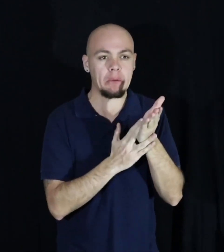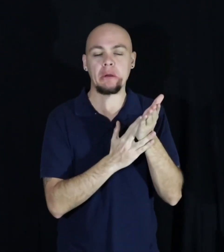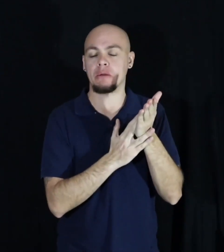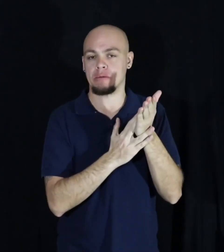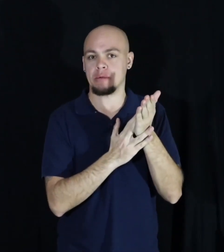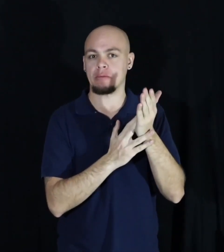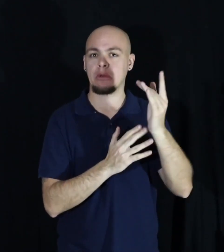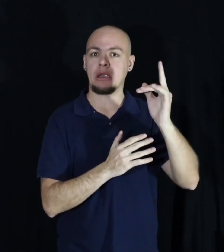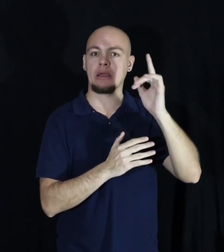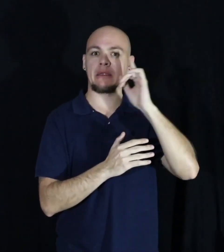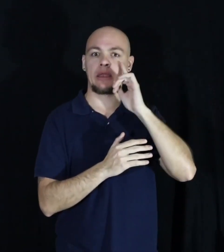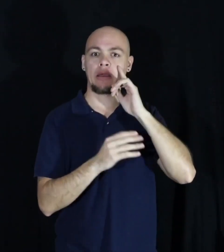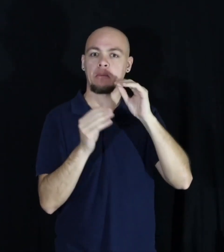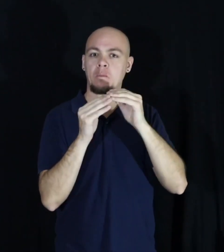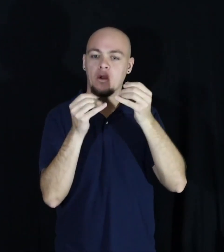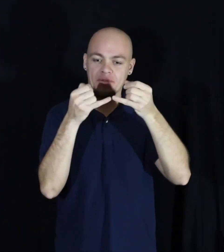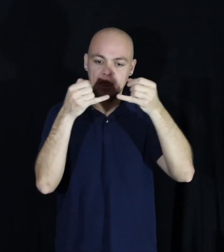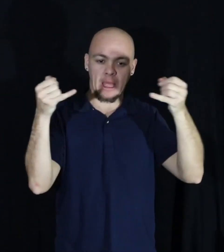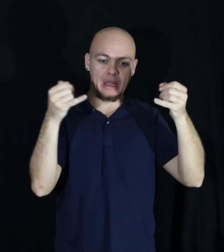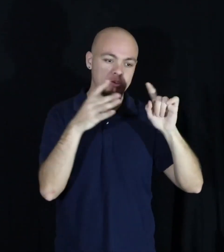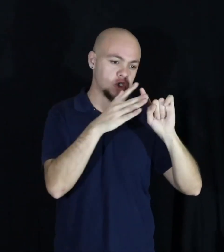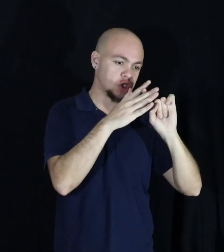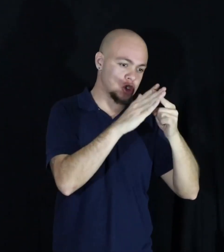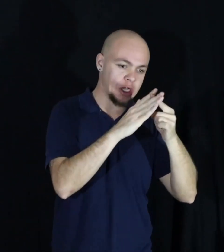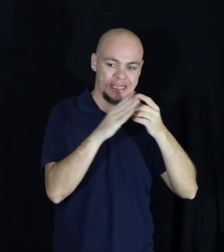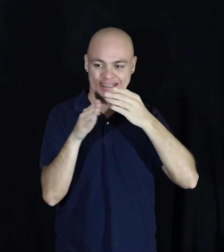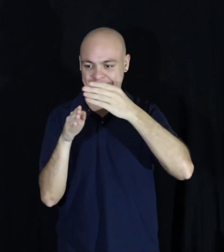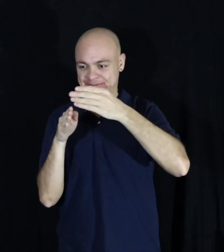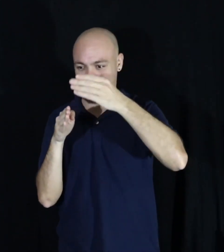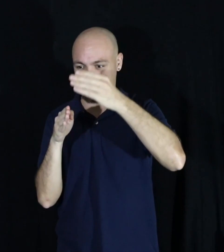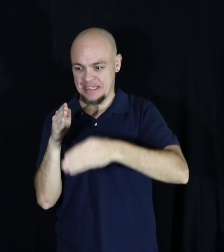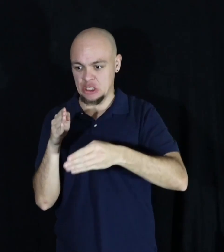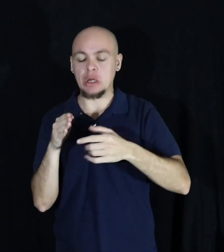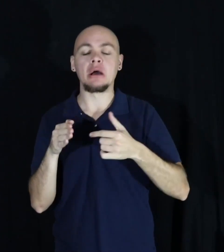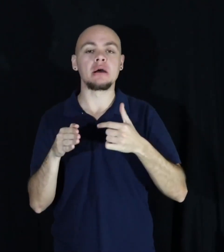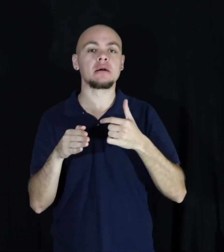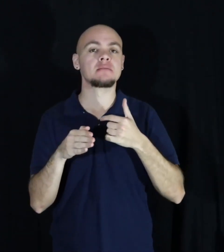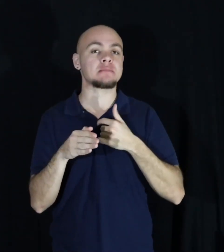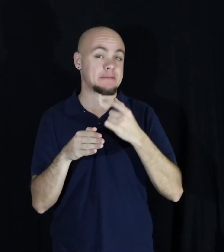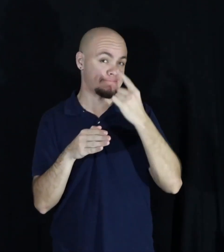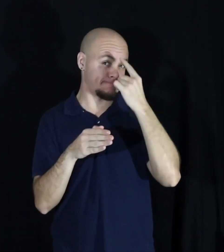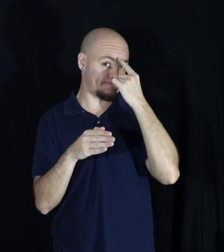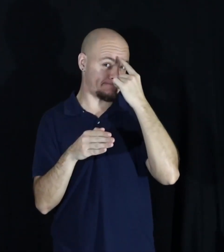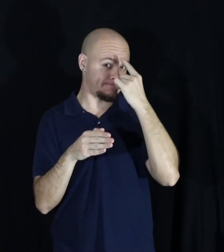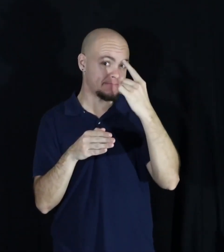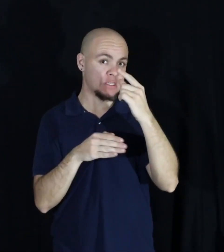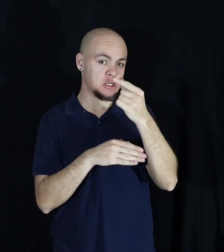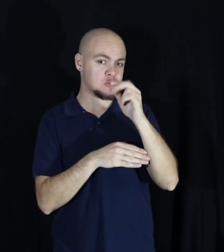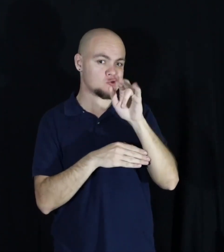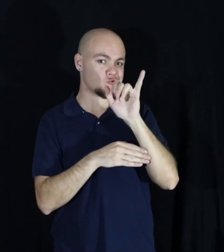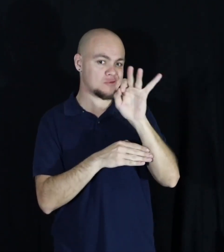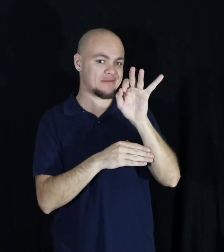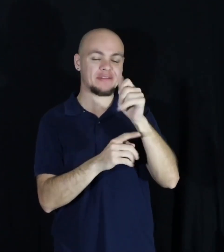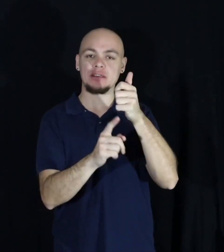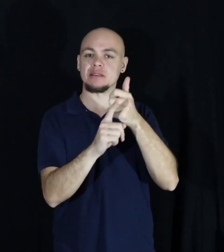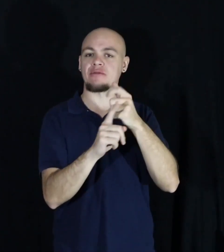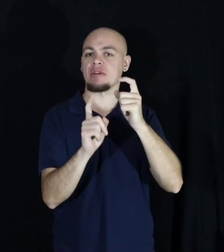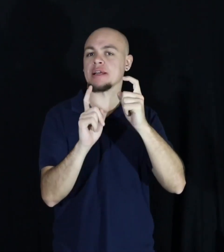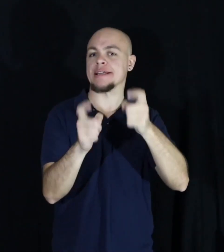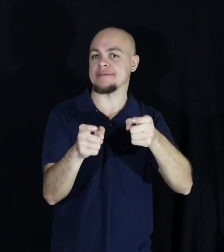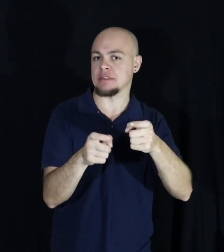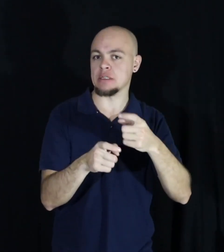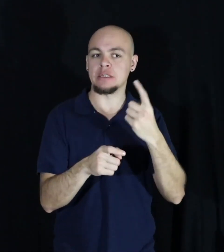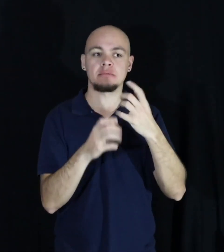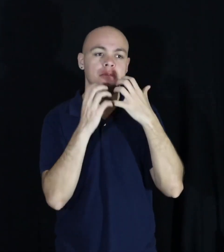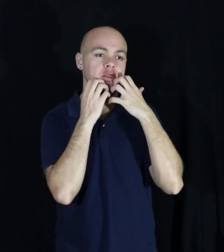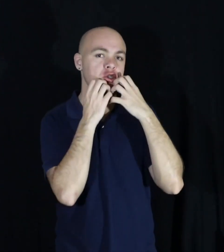of being linear, having a start and a finish. But I would argue that grief is a gift, something to be cherished, something